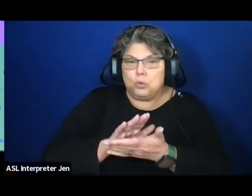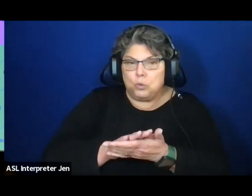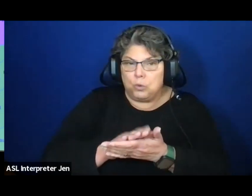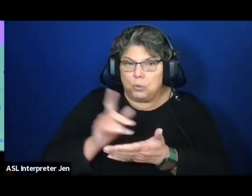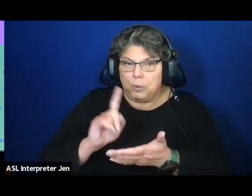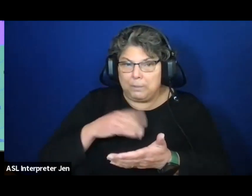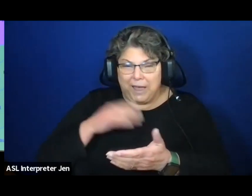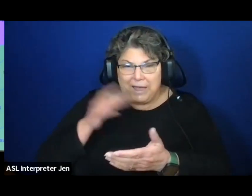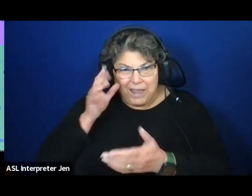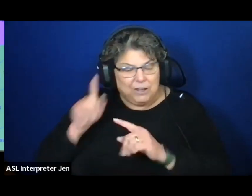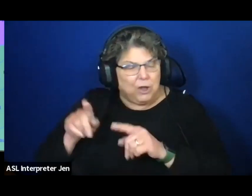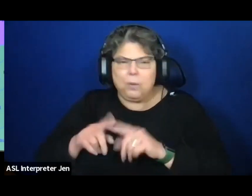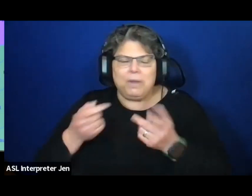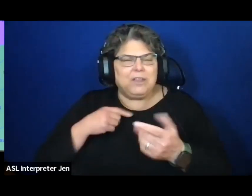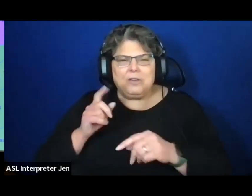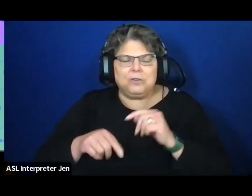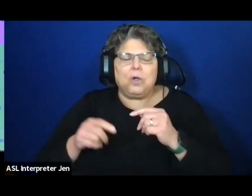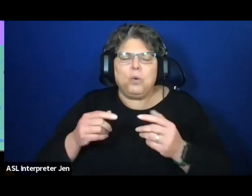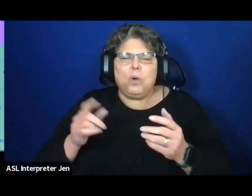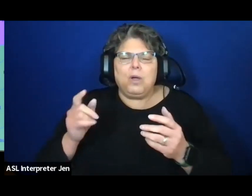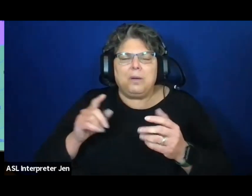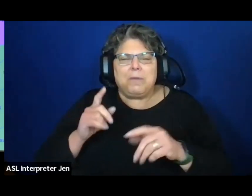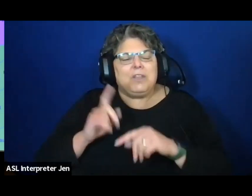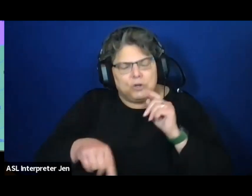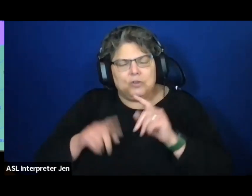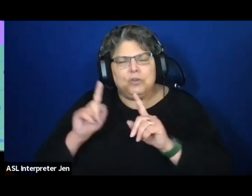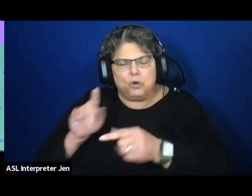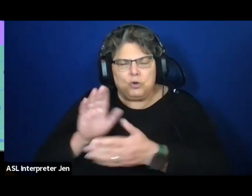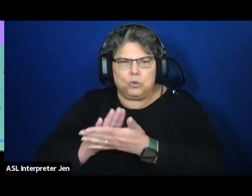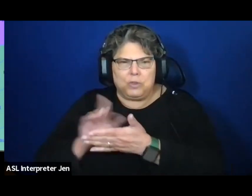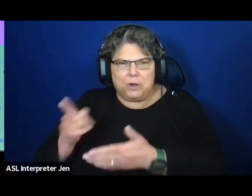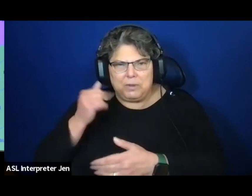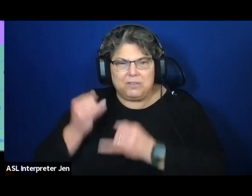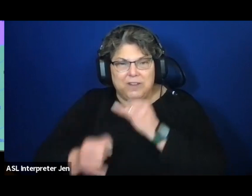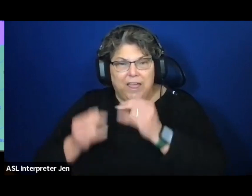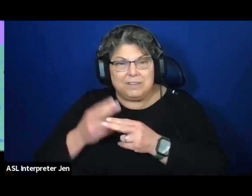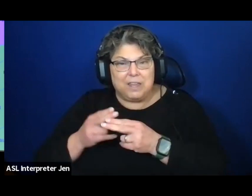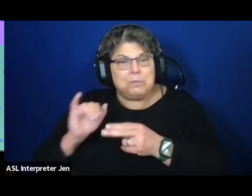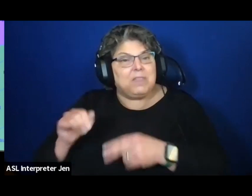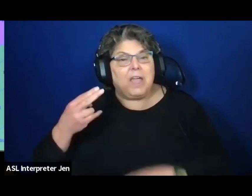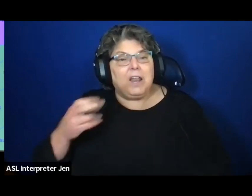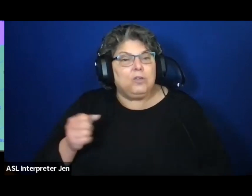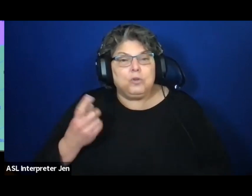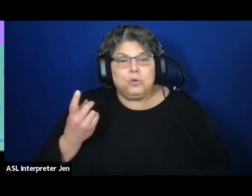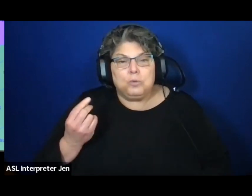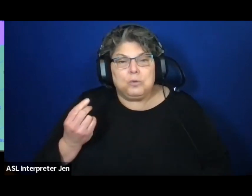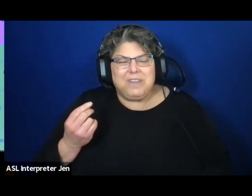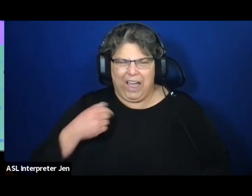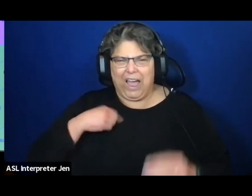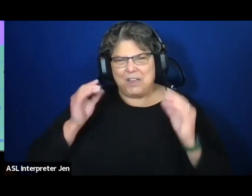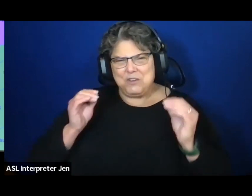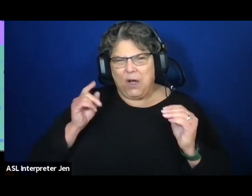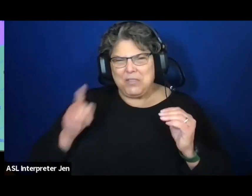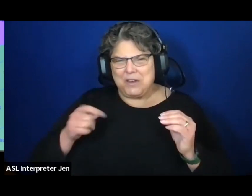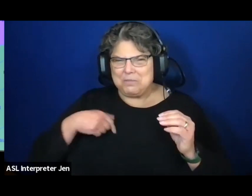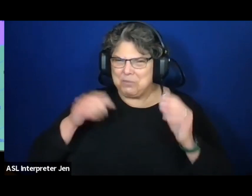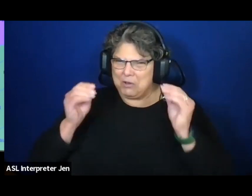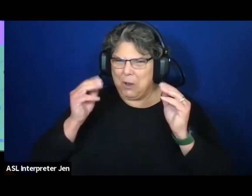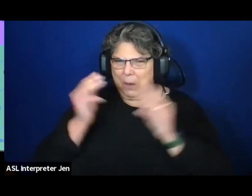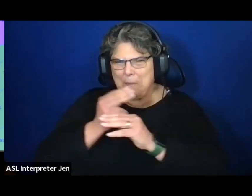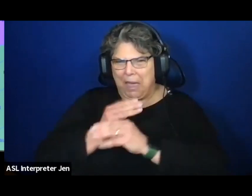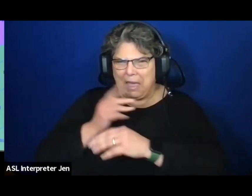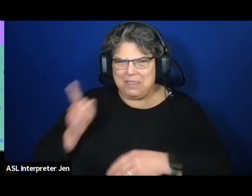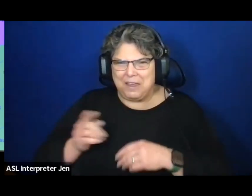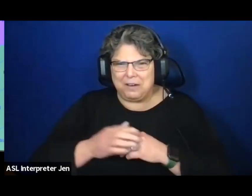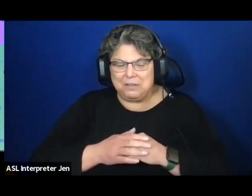dad, but he couldn't go to school there because of his last name. And guess what happened at that high school? I taught there. I taught mathematics there.